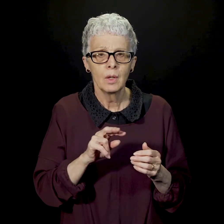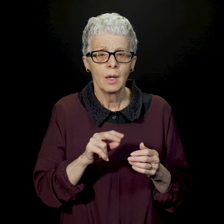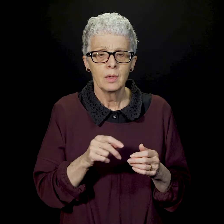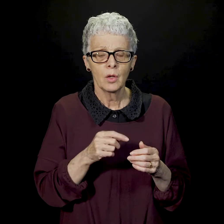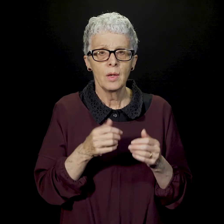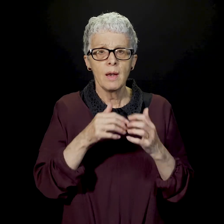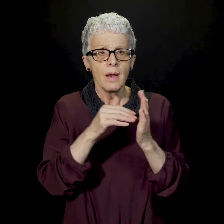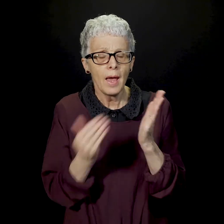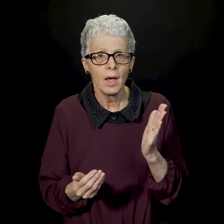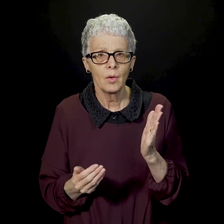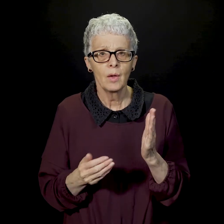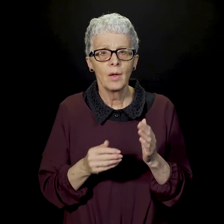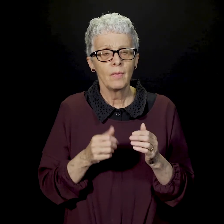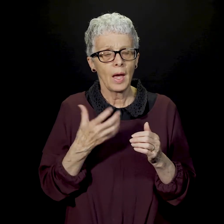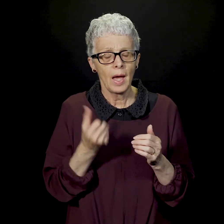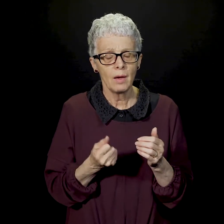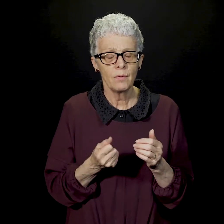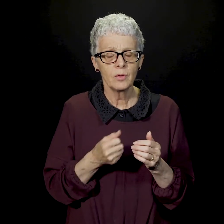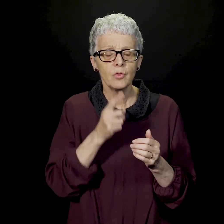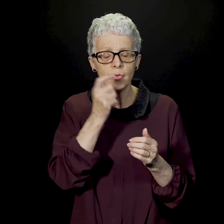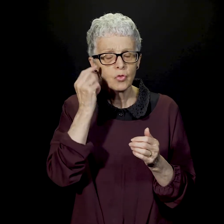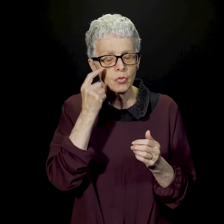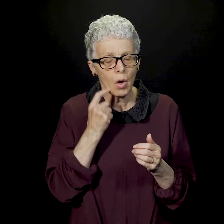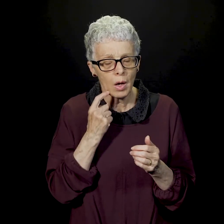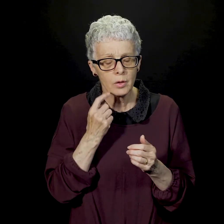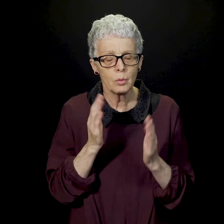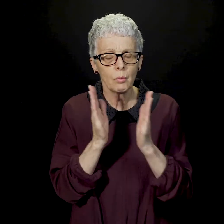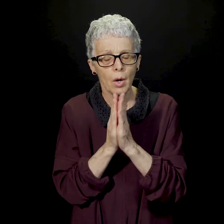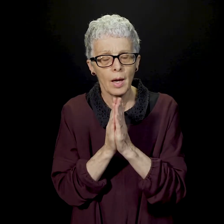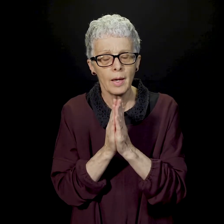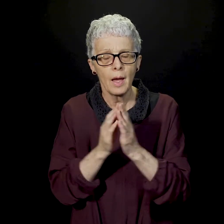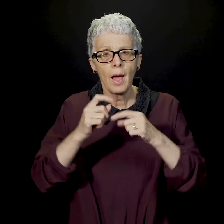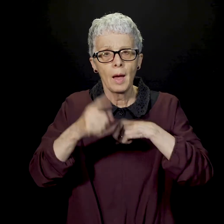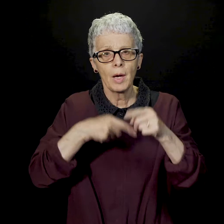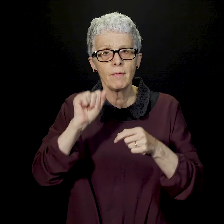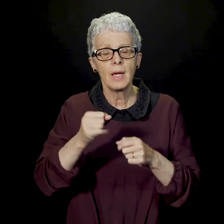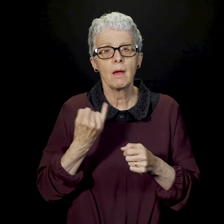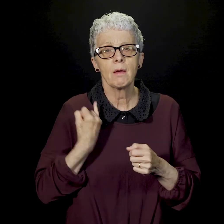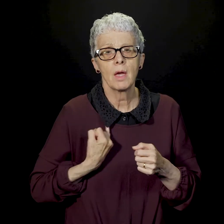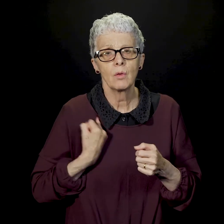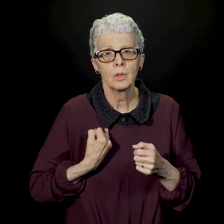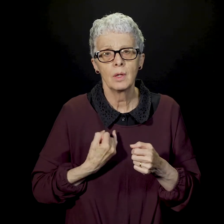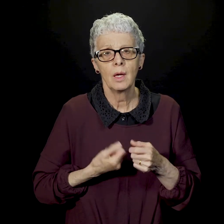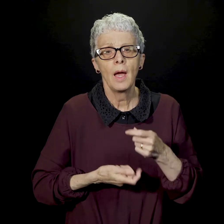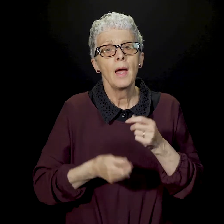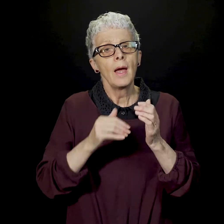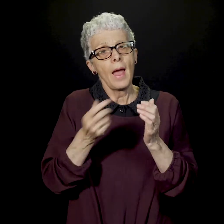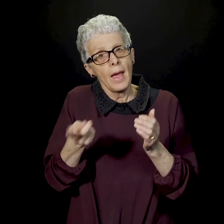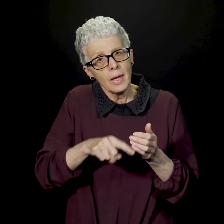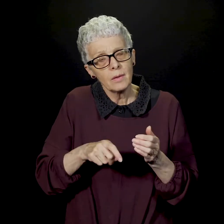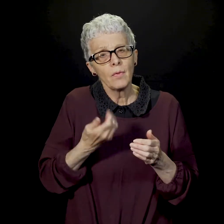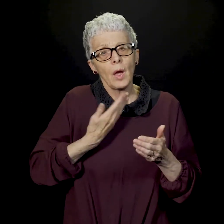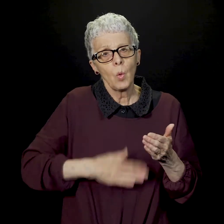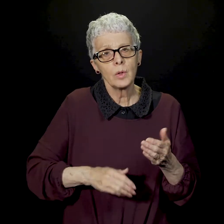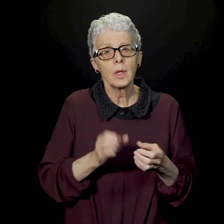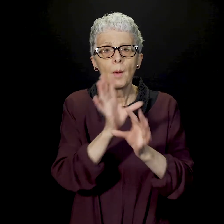they were able to deal with their guilt was the same place that they were able to experience peace and freedom